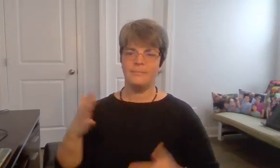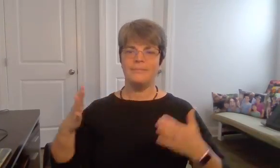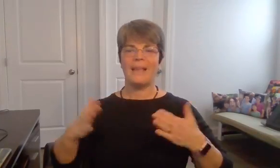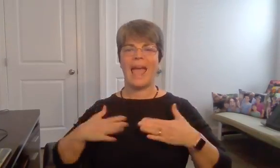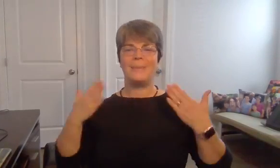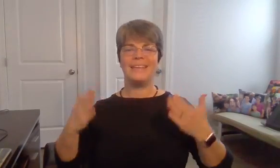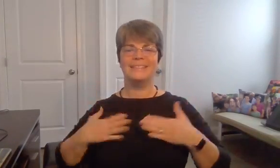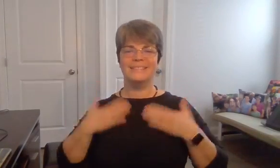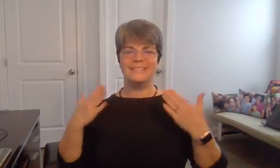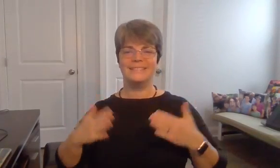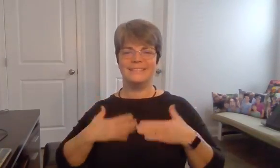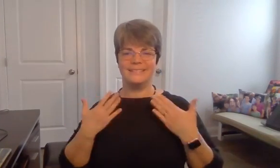happy,